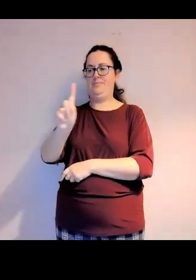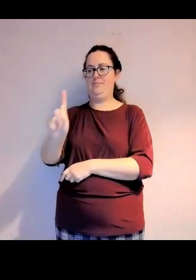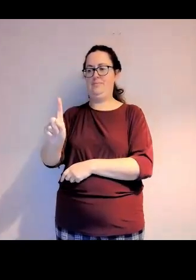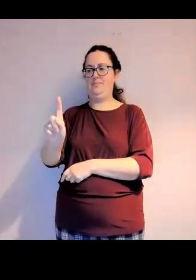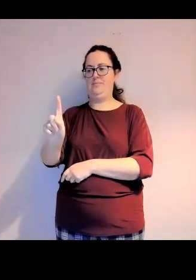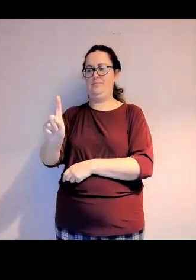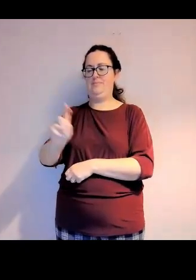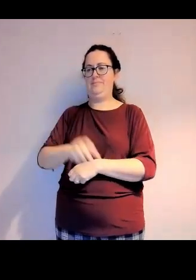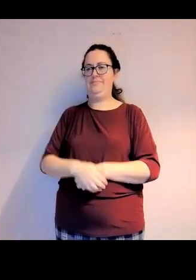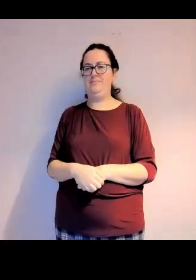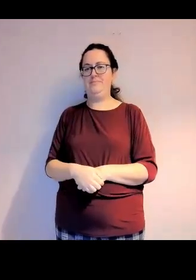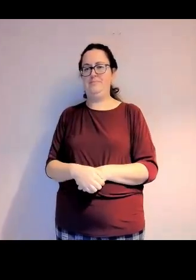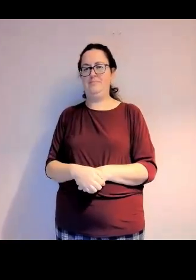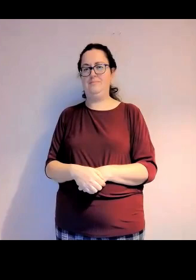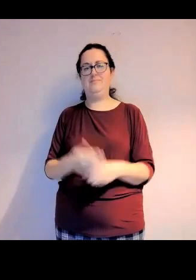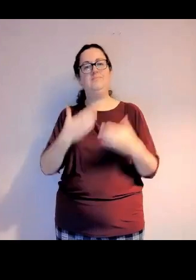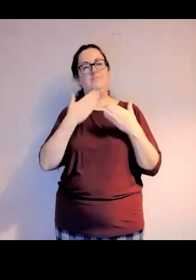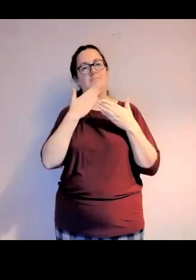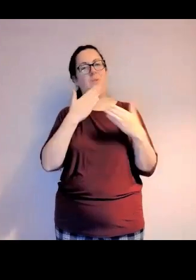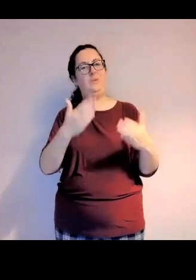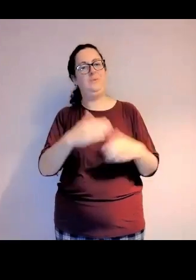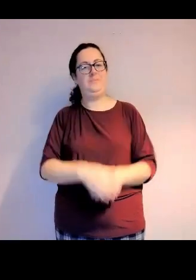Thank you.